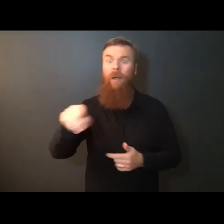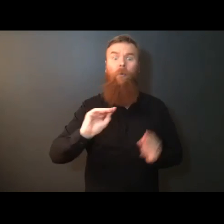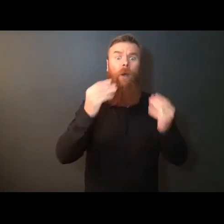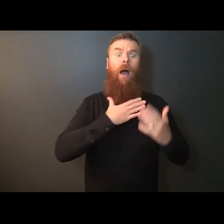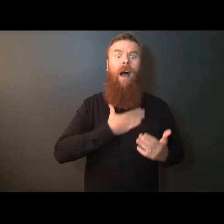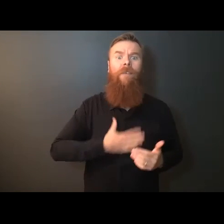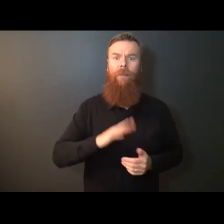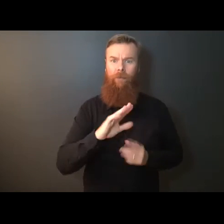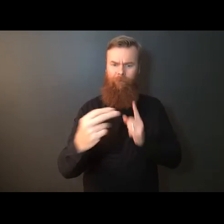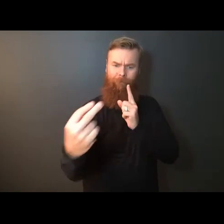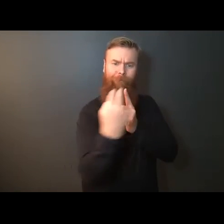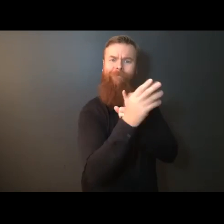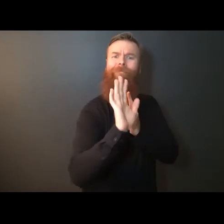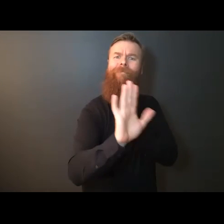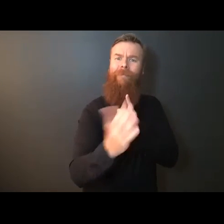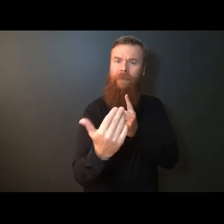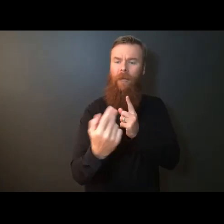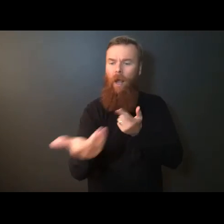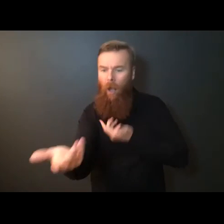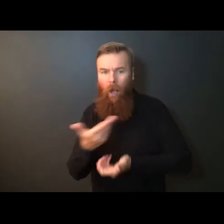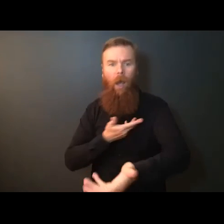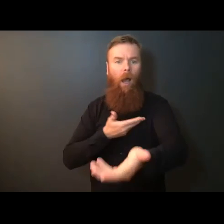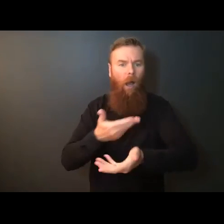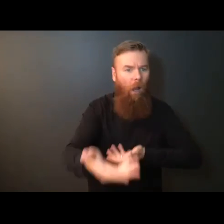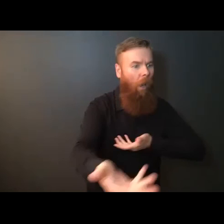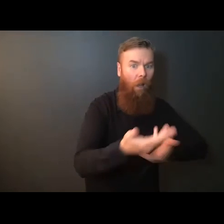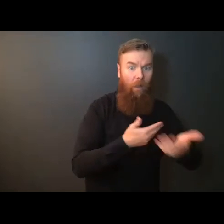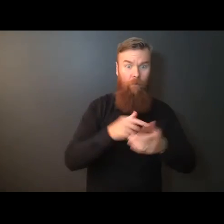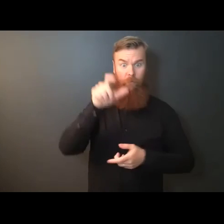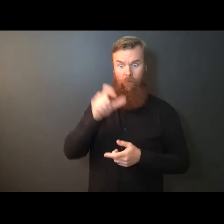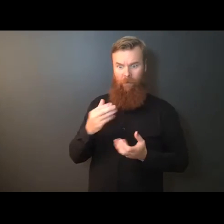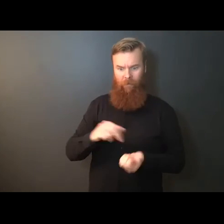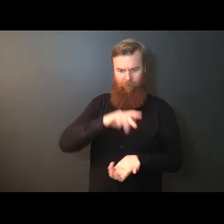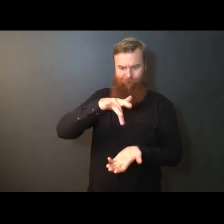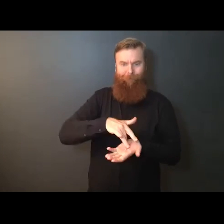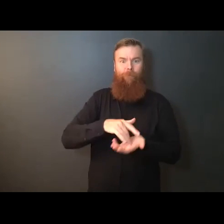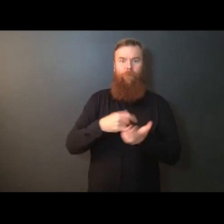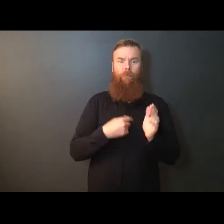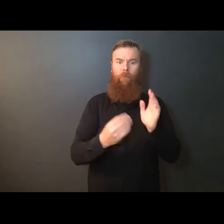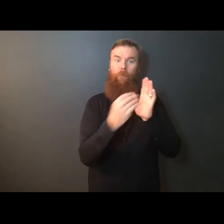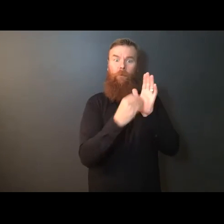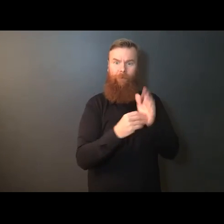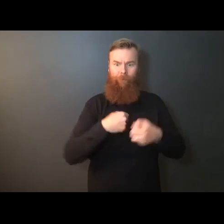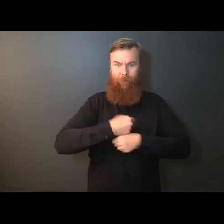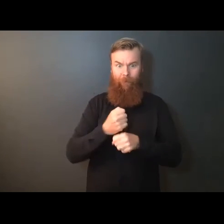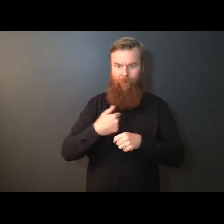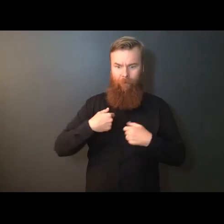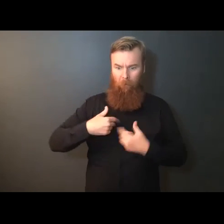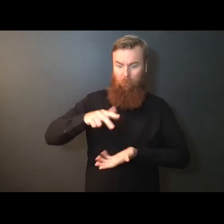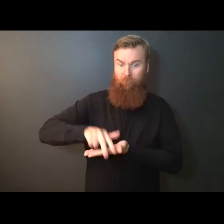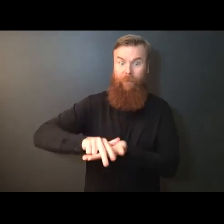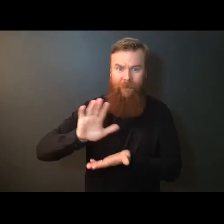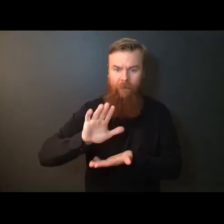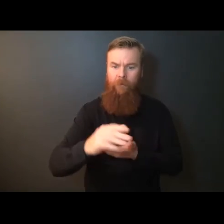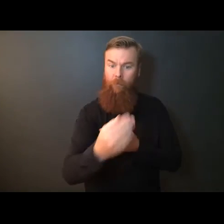you know, policy making, so that, you know, the youth with disabilities is able to help themselves in the